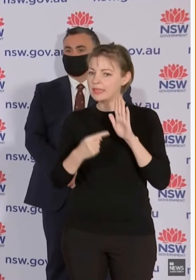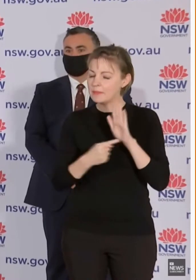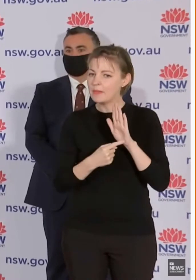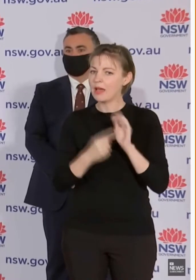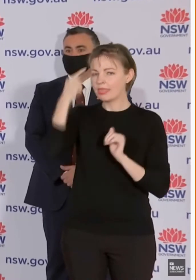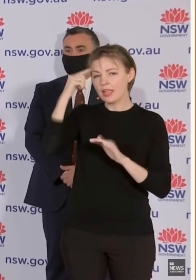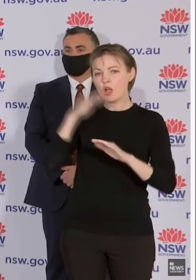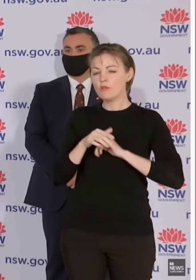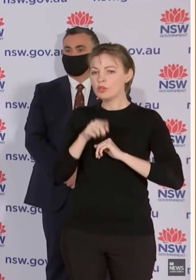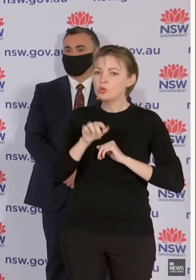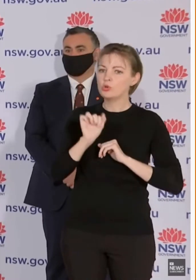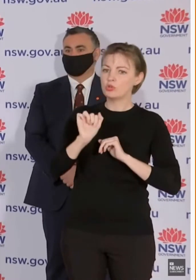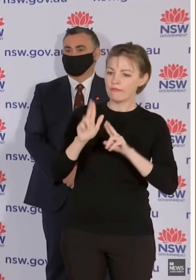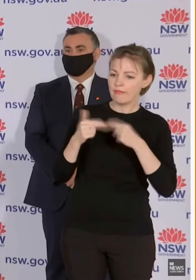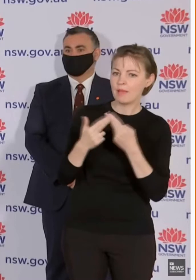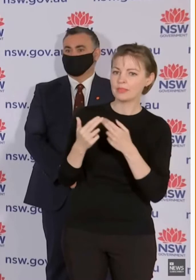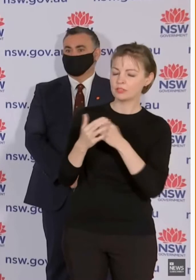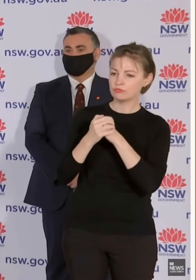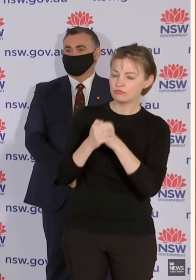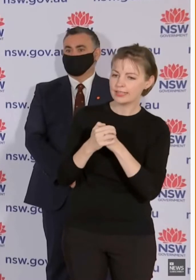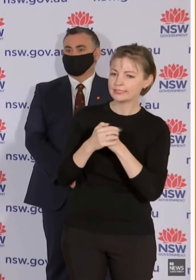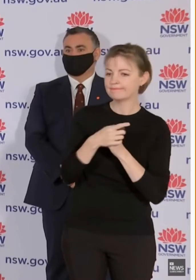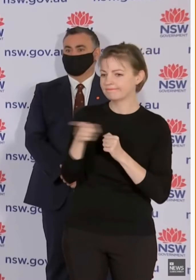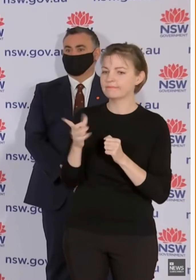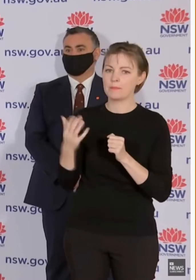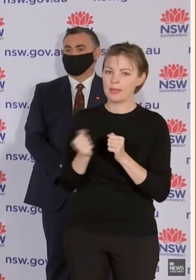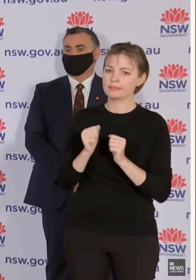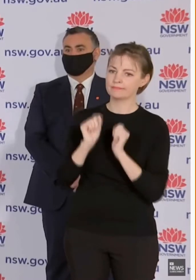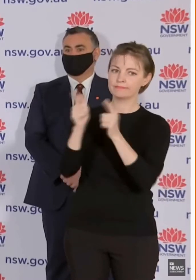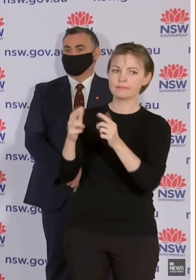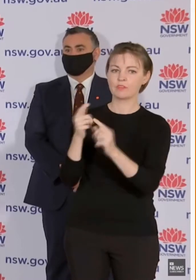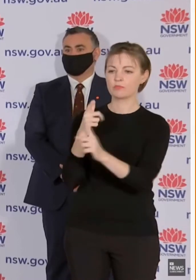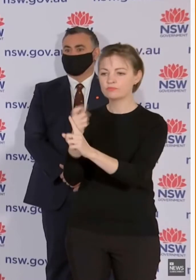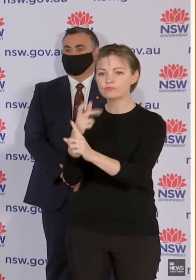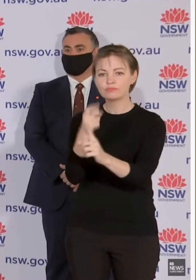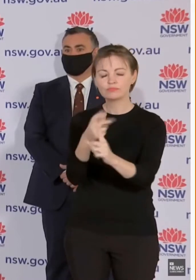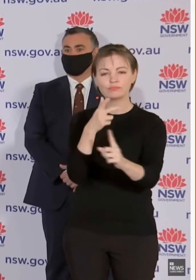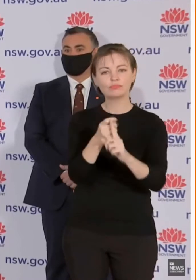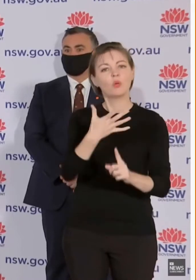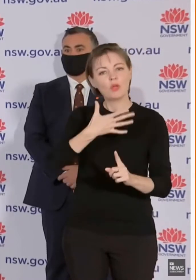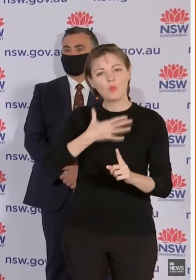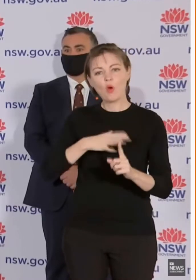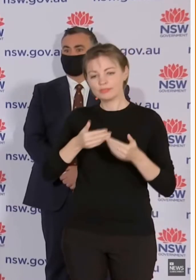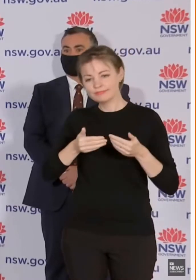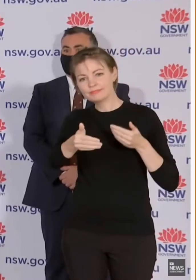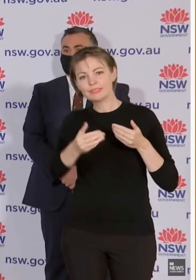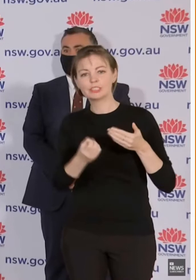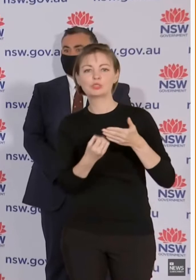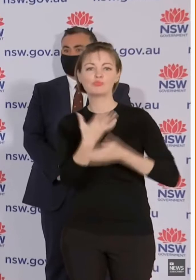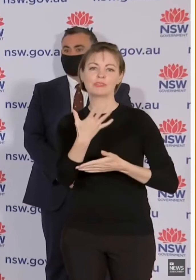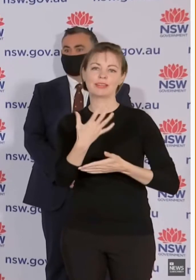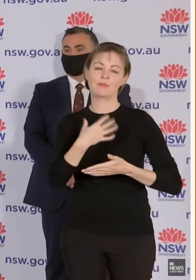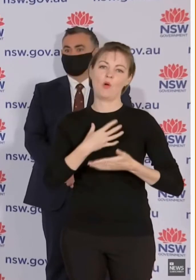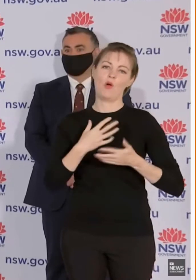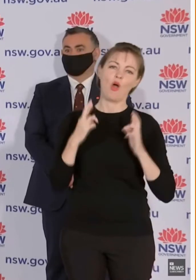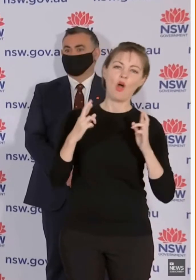loved ones and your family are vaccinated. It's so critical for all of us to have a more hopeful spring by making sure we get those